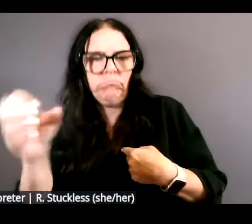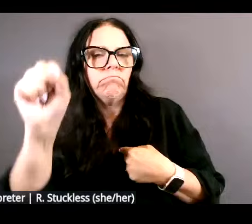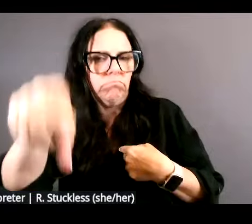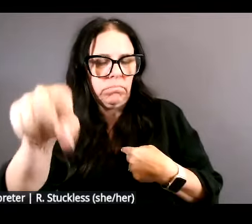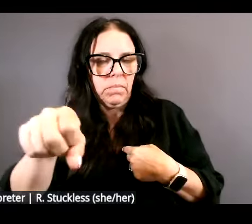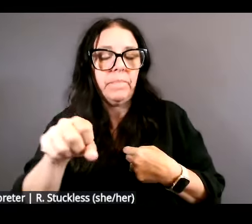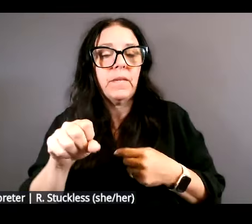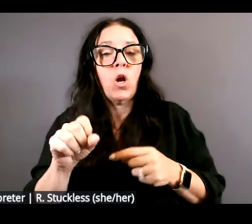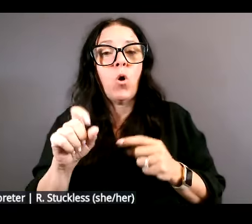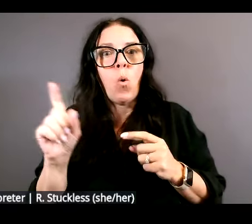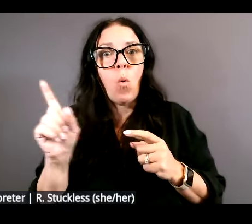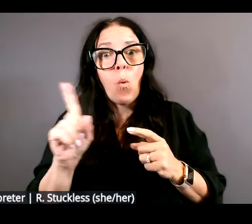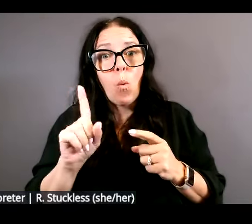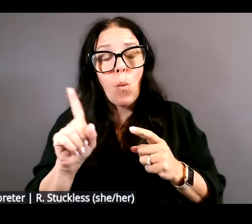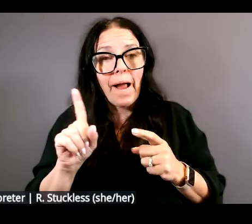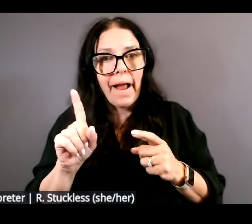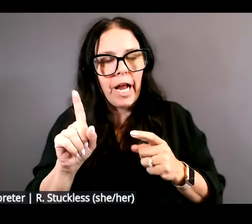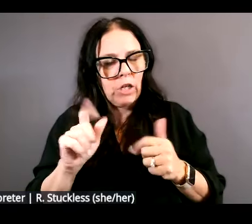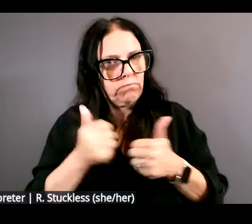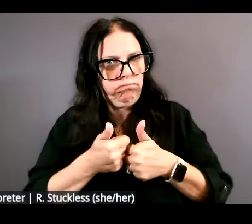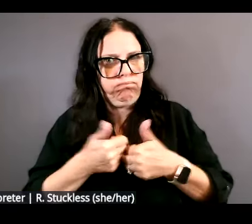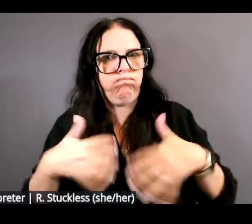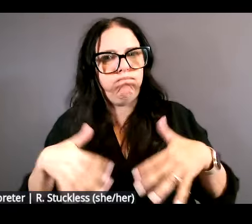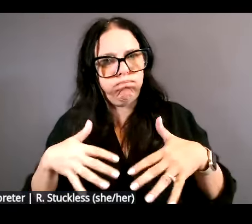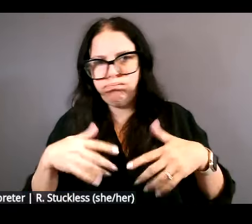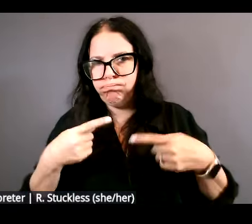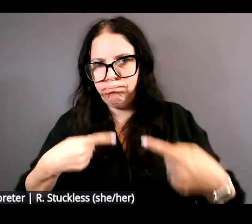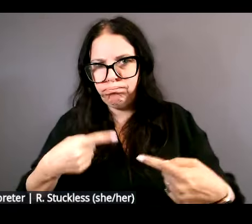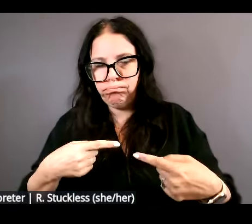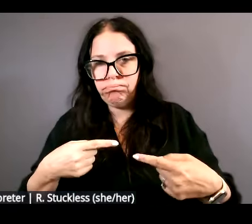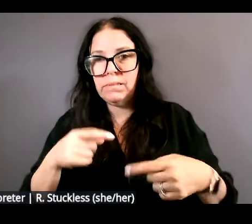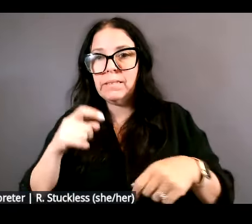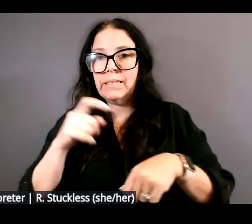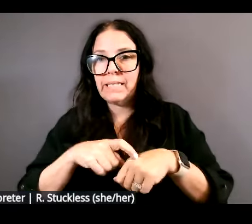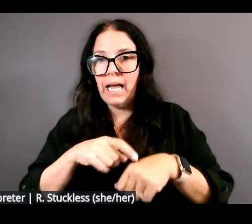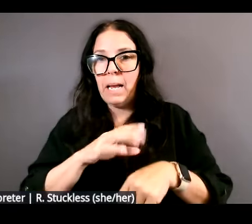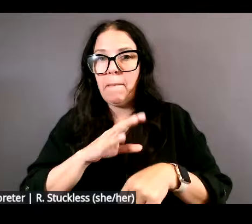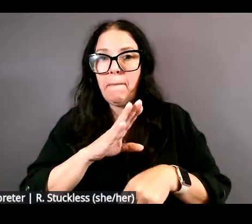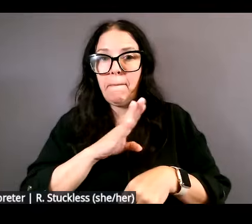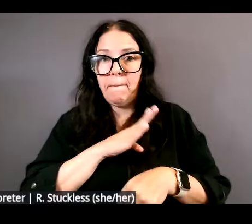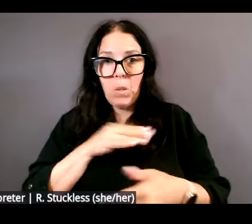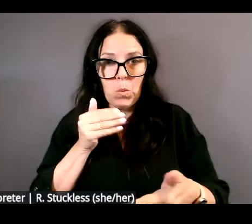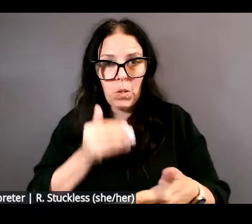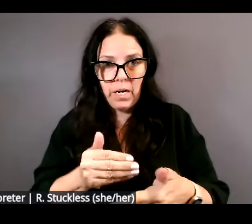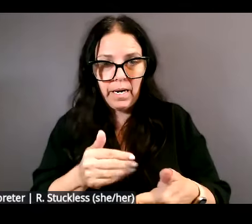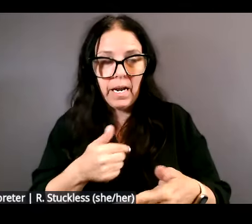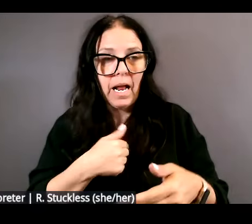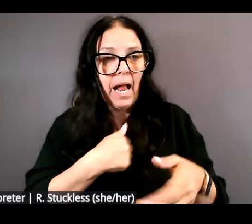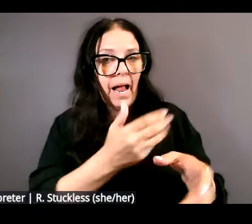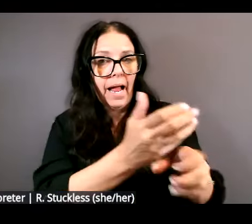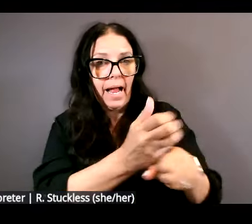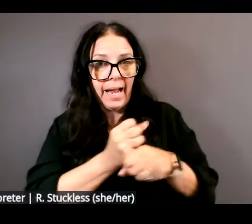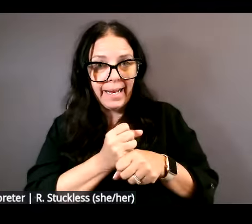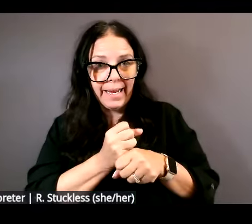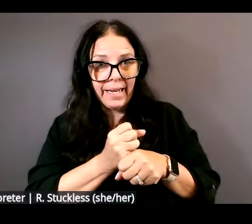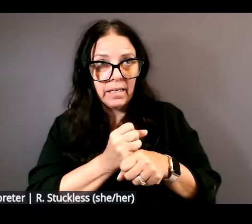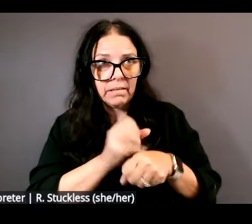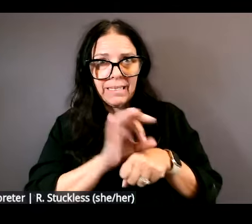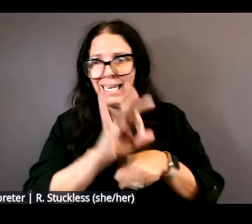struggled is when we are getting to the board meeting and I'm still receiving things at 9 o'clock in the morning. At that